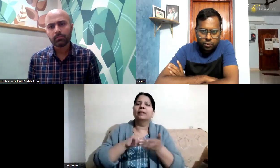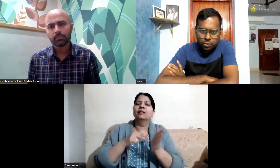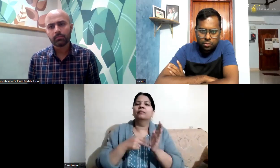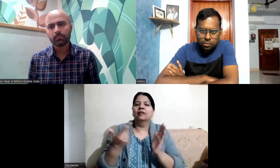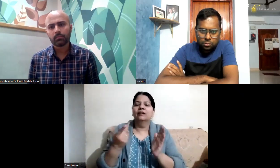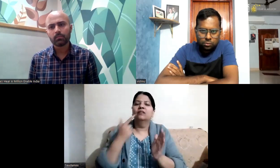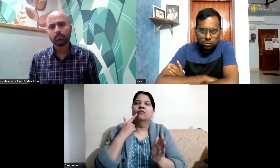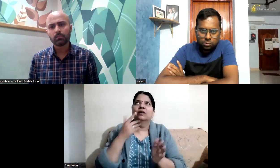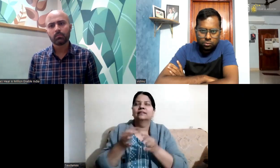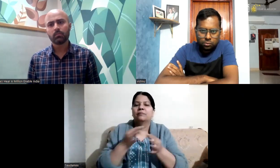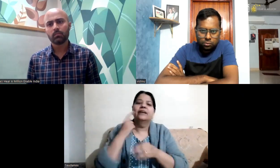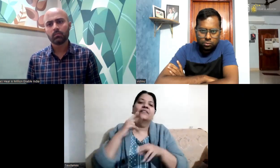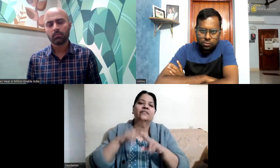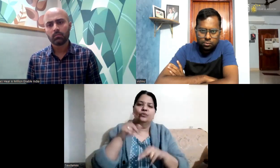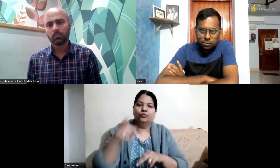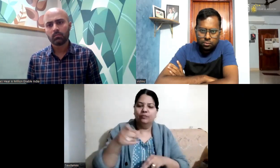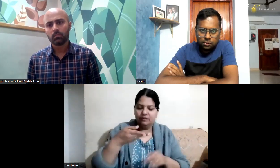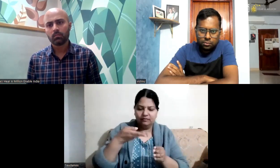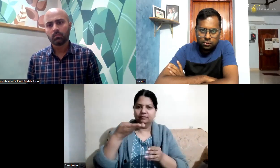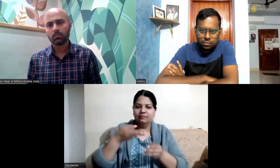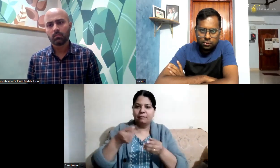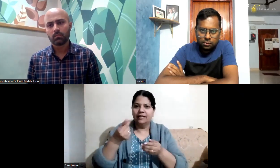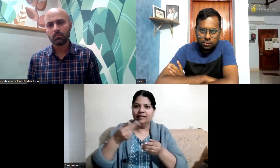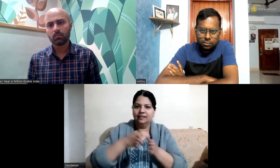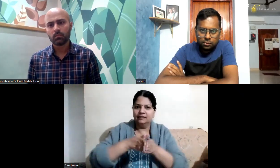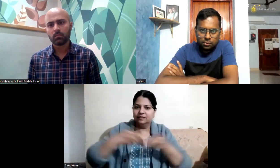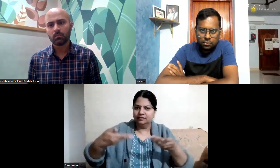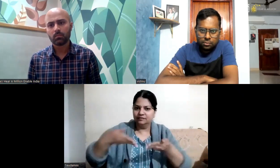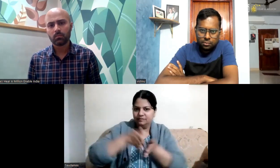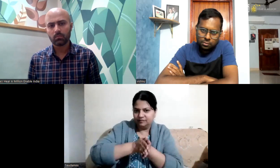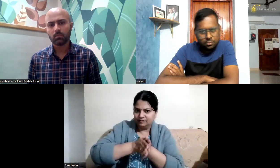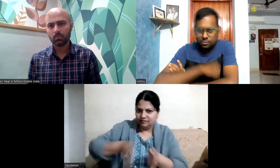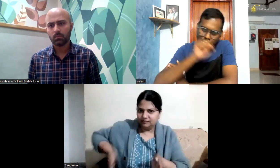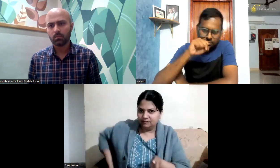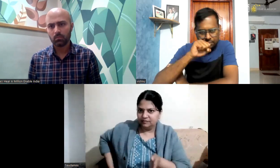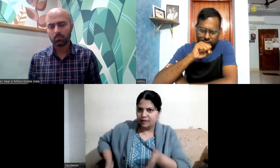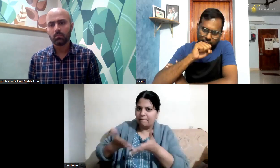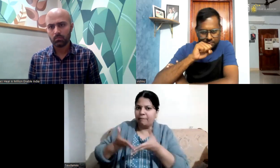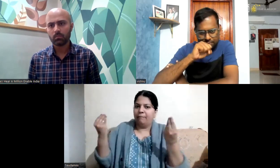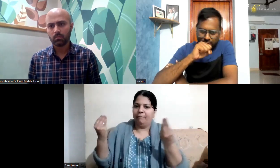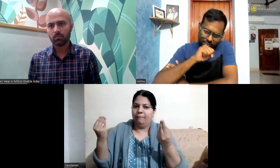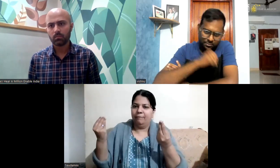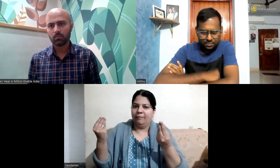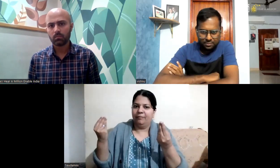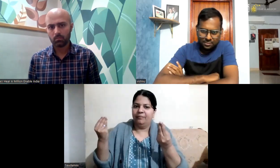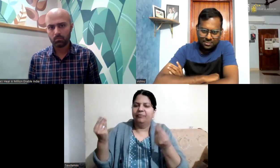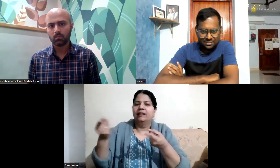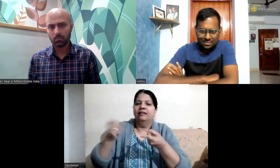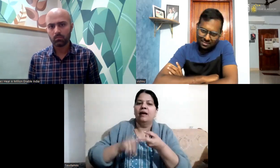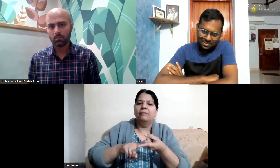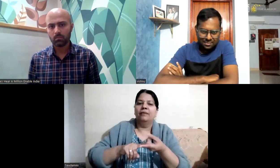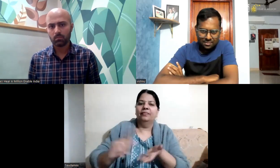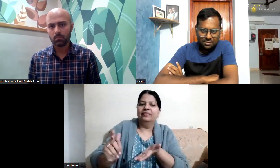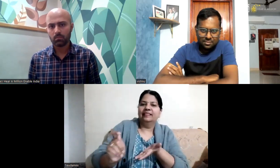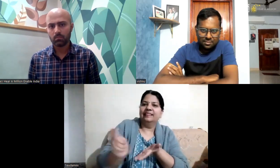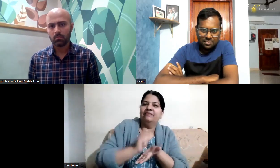the jurisdiction means here, for example, if you have a wallet,